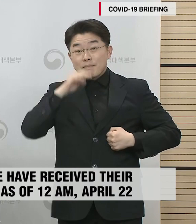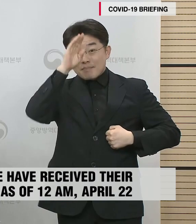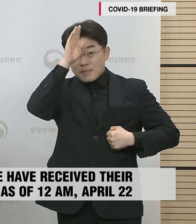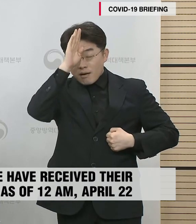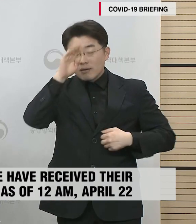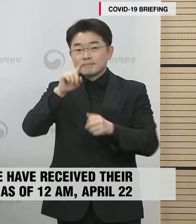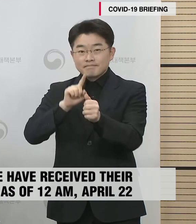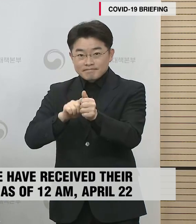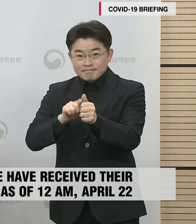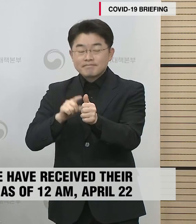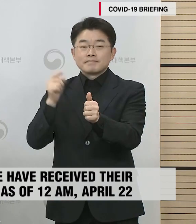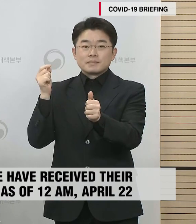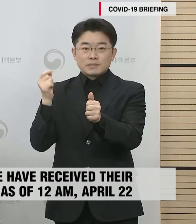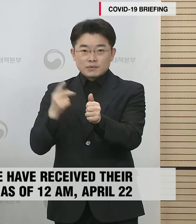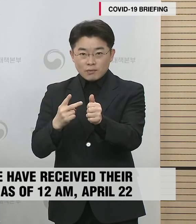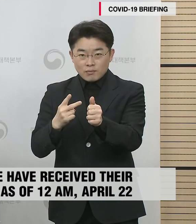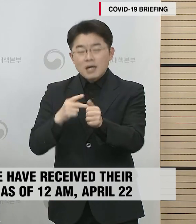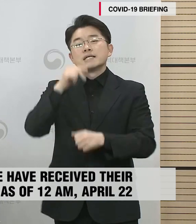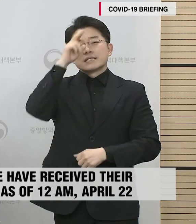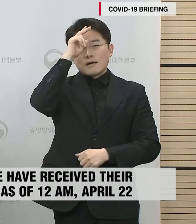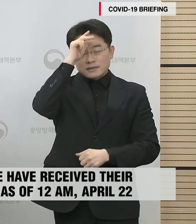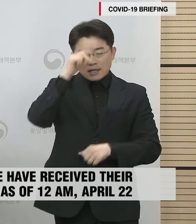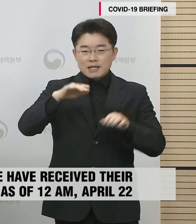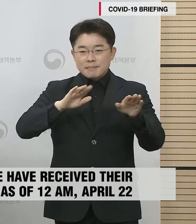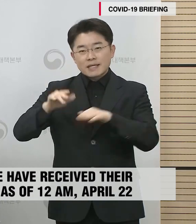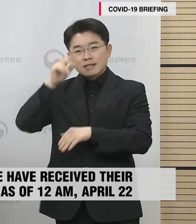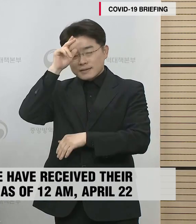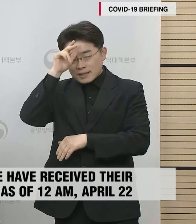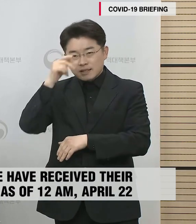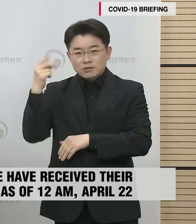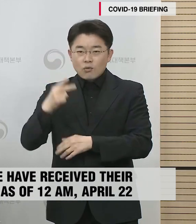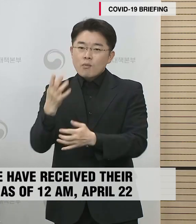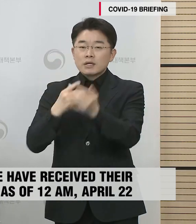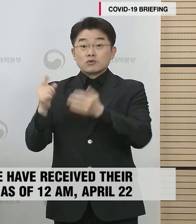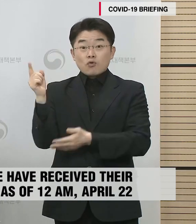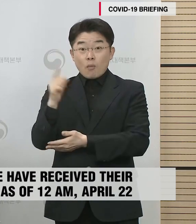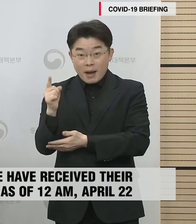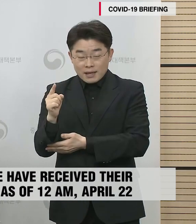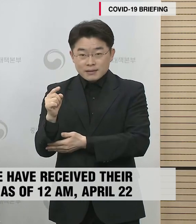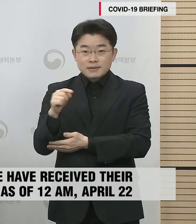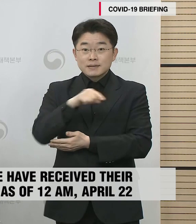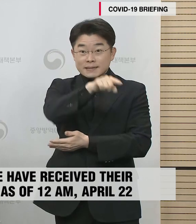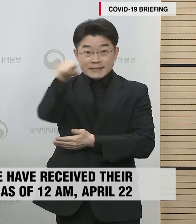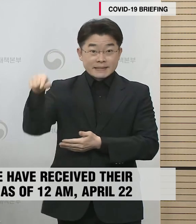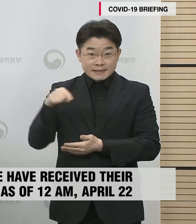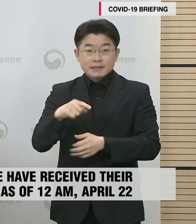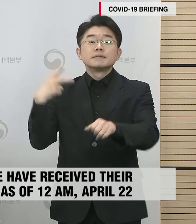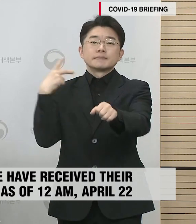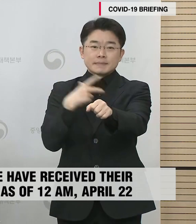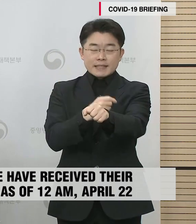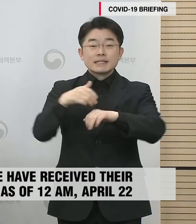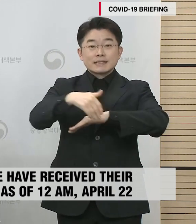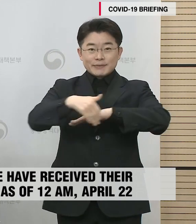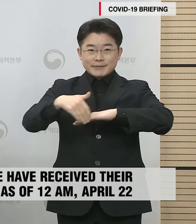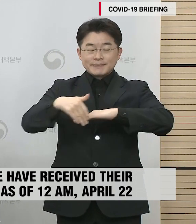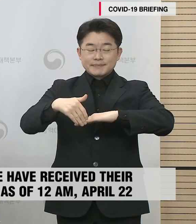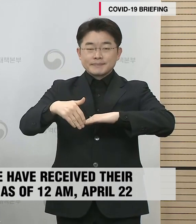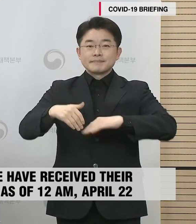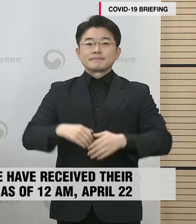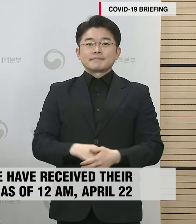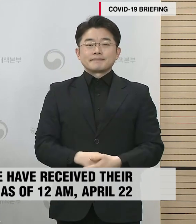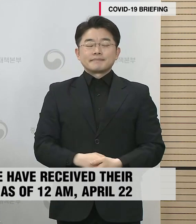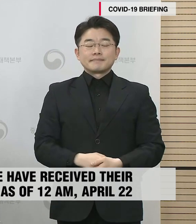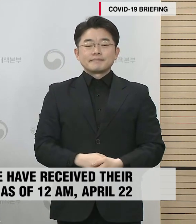as those with dialysis, those undergoing dialysis, as well as essential service workers, including policemen